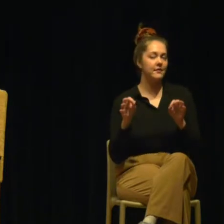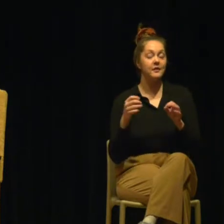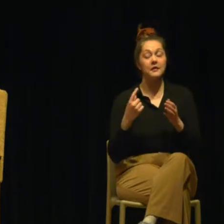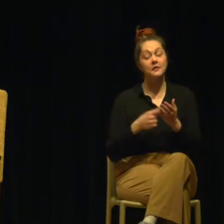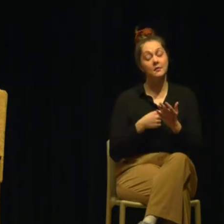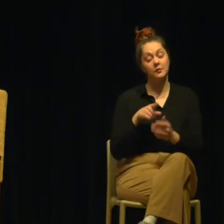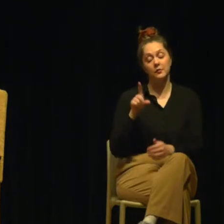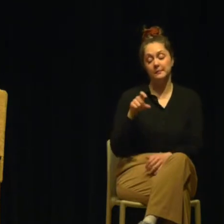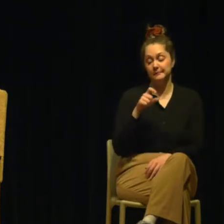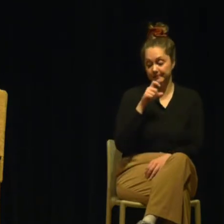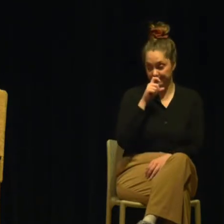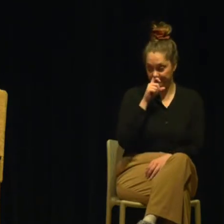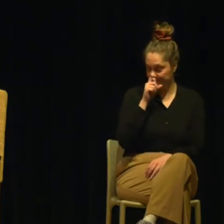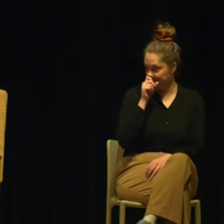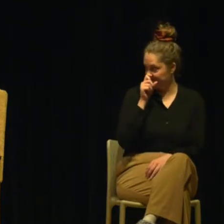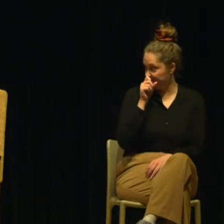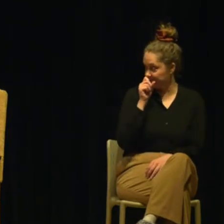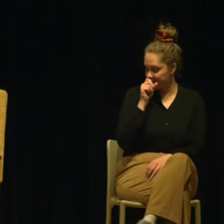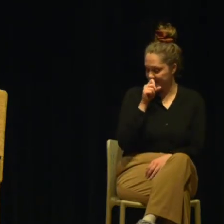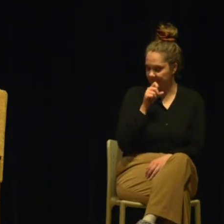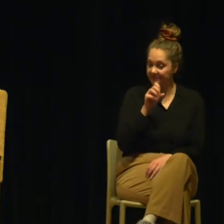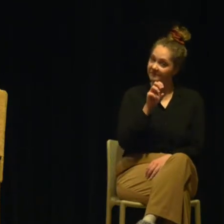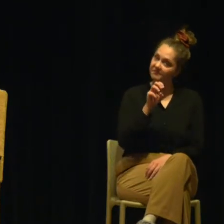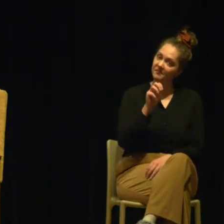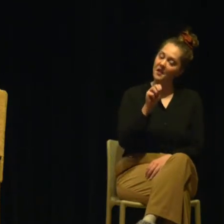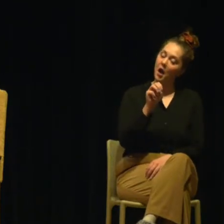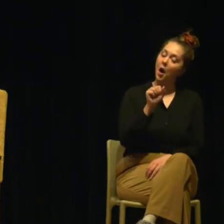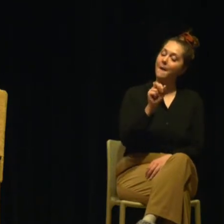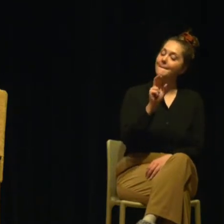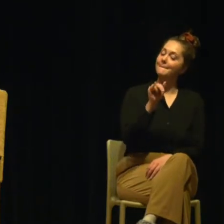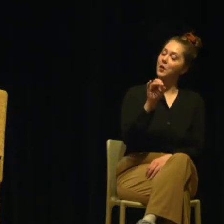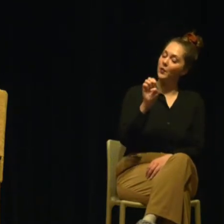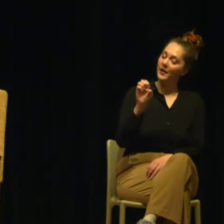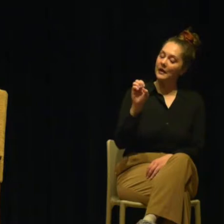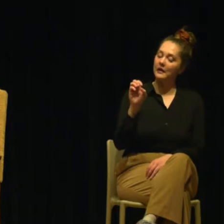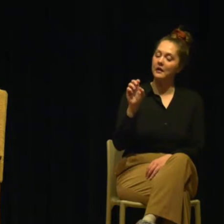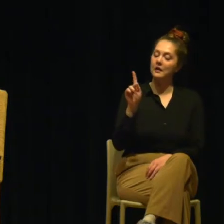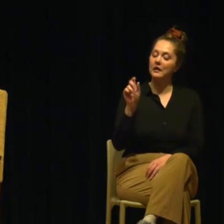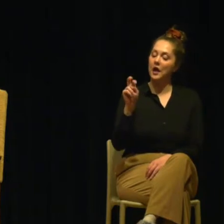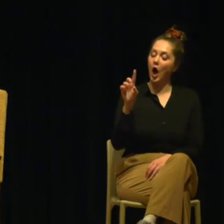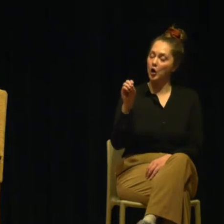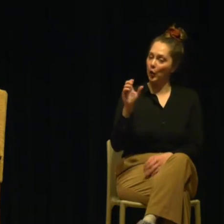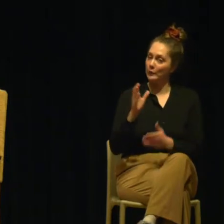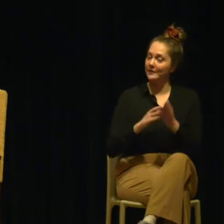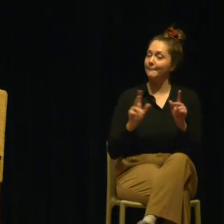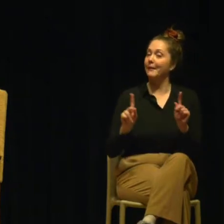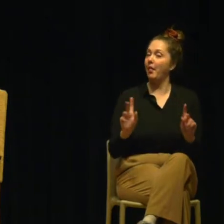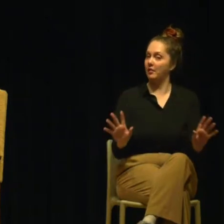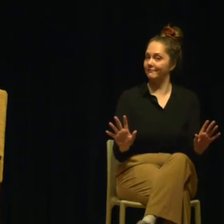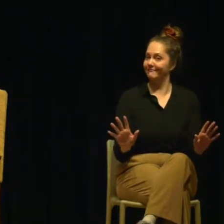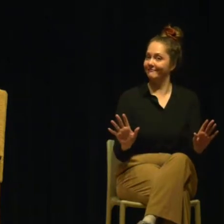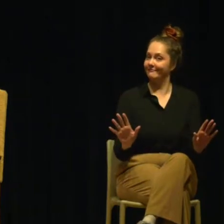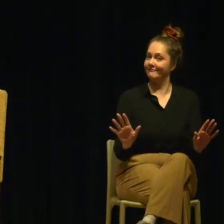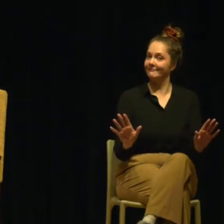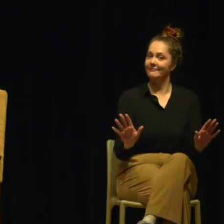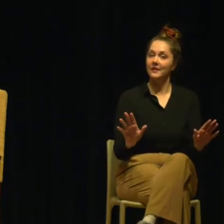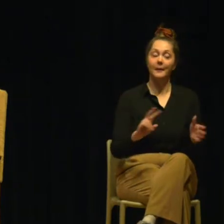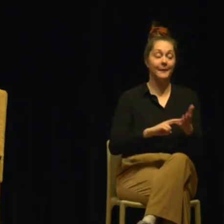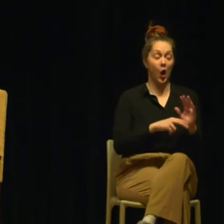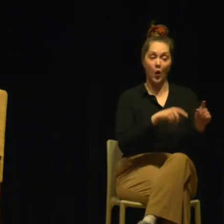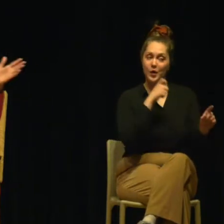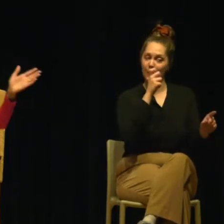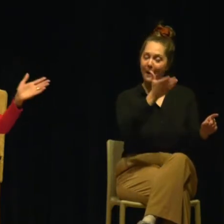to Marie Kondo some folks. That's it. Say, that was you are it. Not bringing me